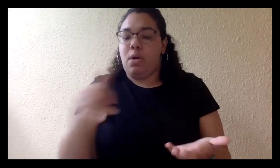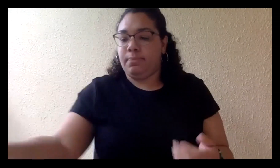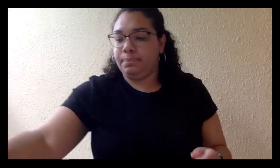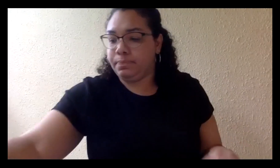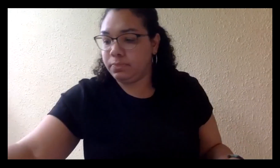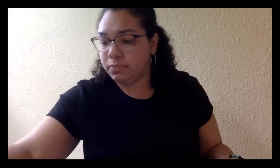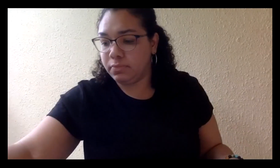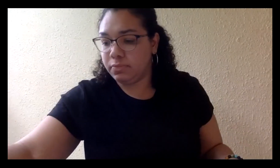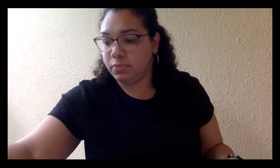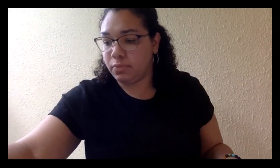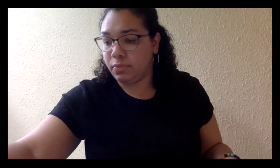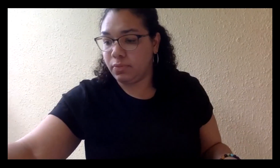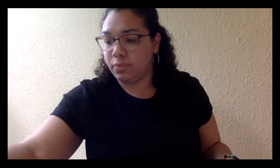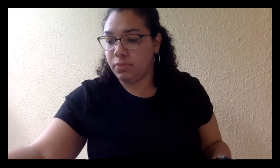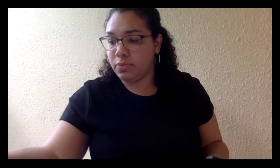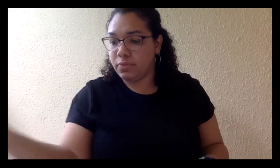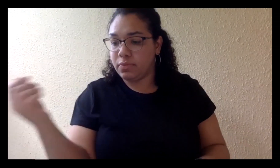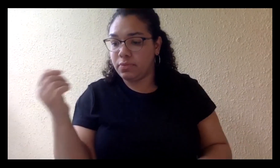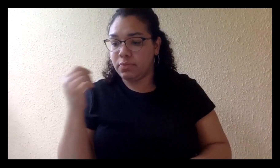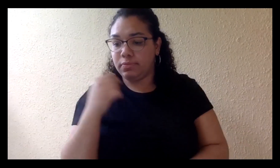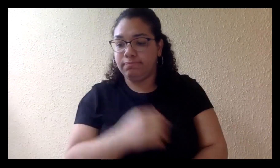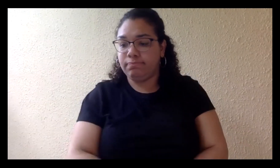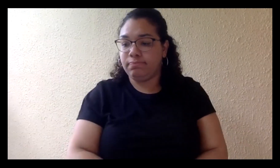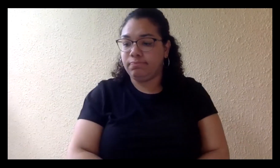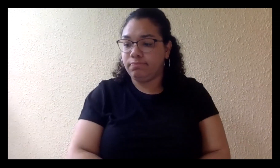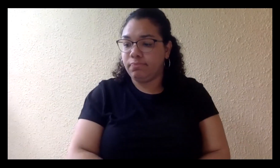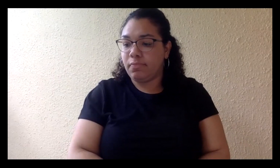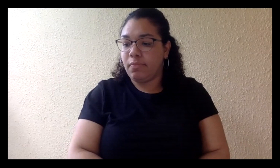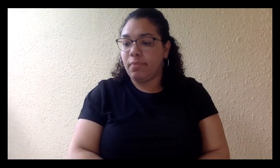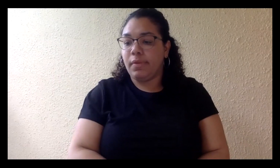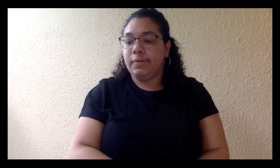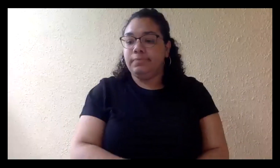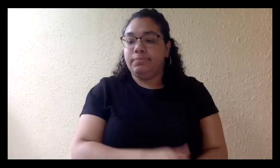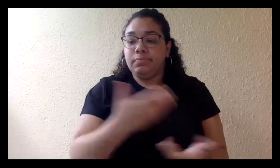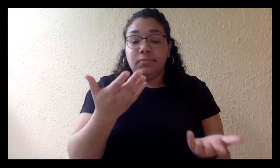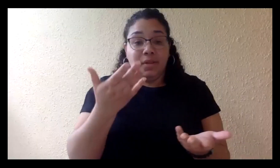And I'm sure many of you people who are here today don't feel that way.